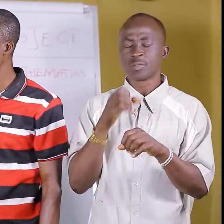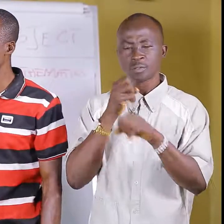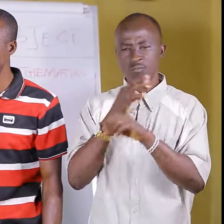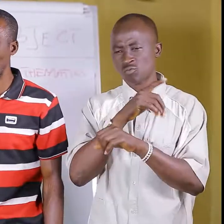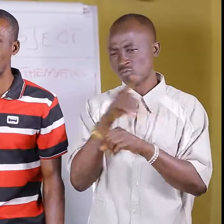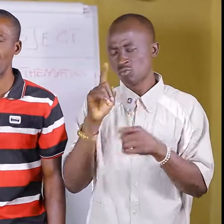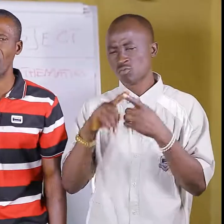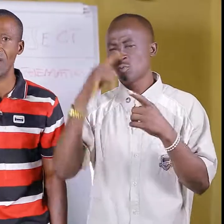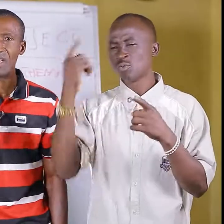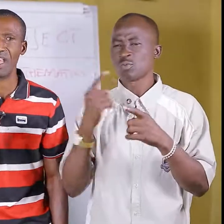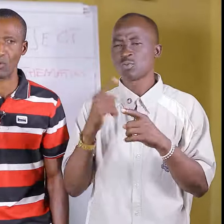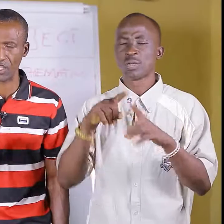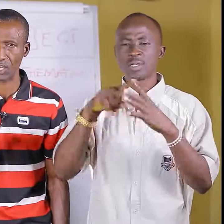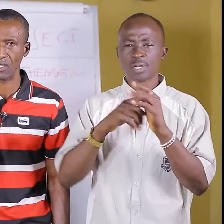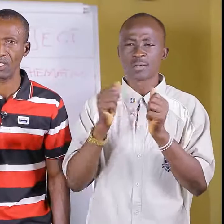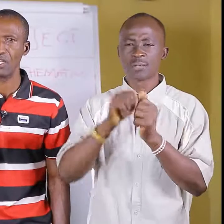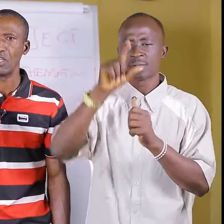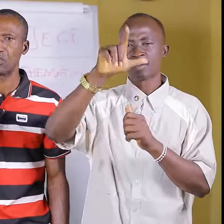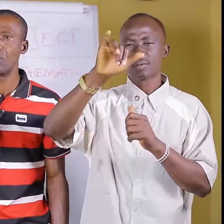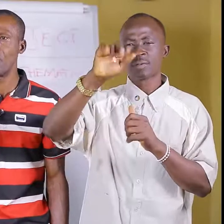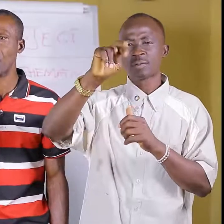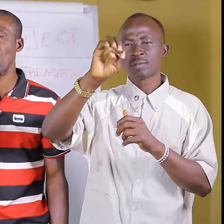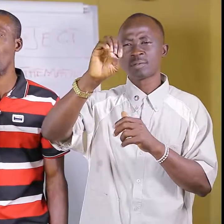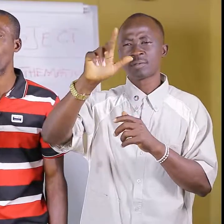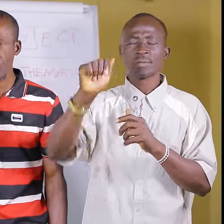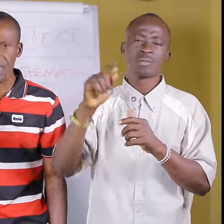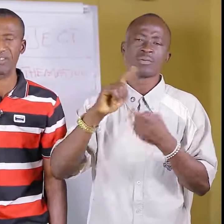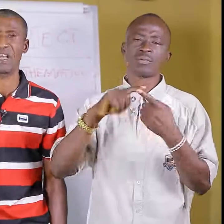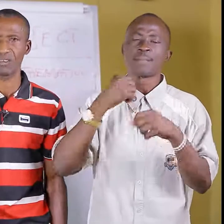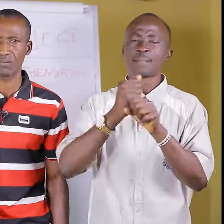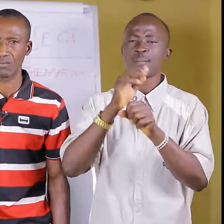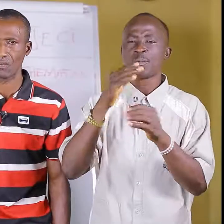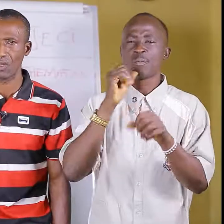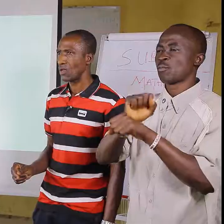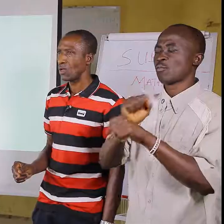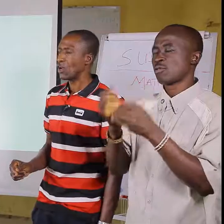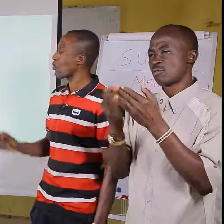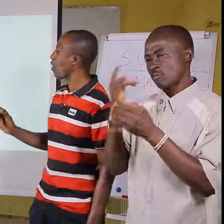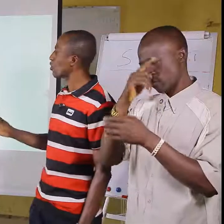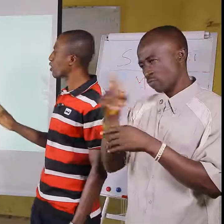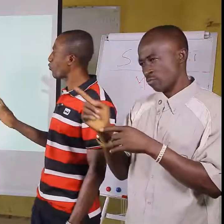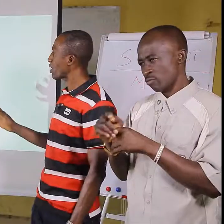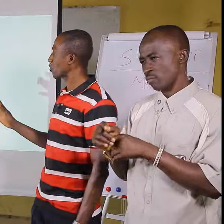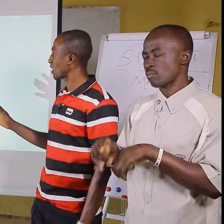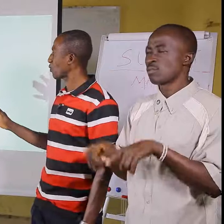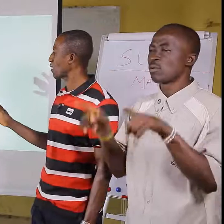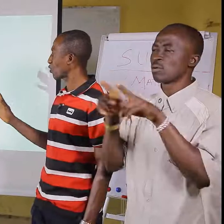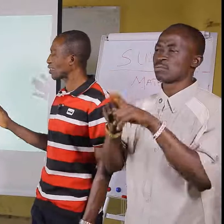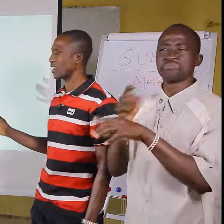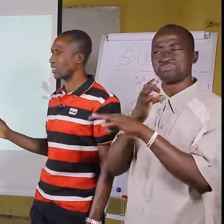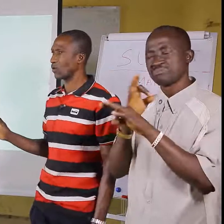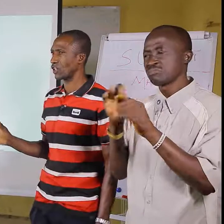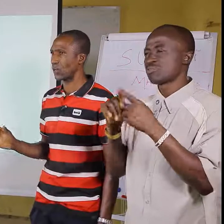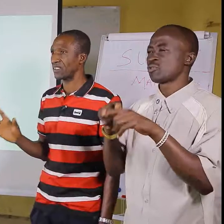you to always start with the linear equation to make your work easier. You are also free to start with